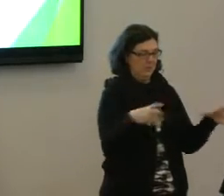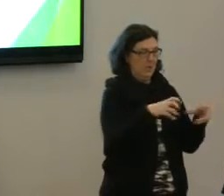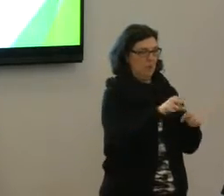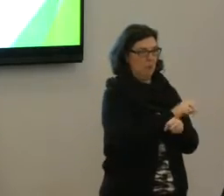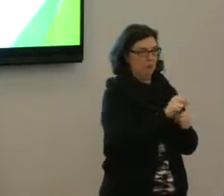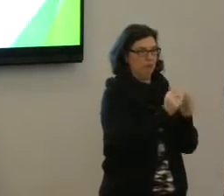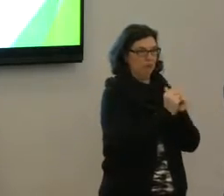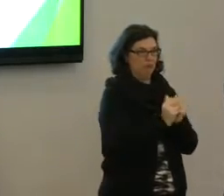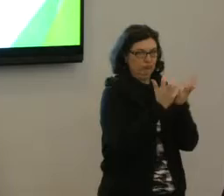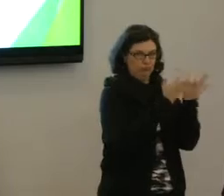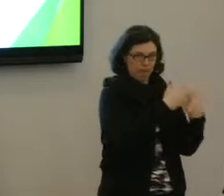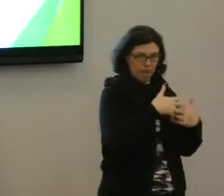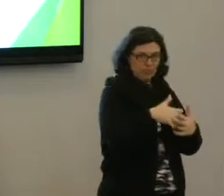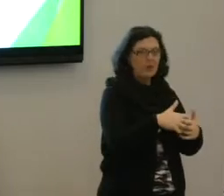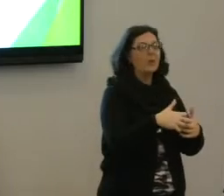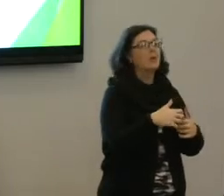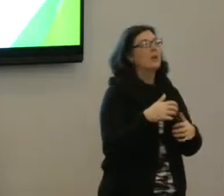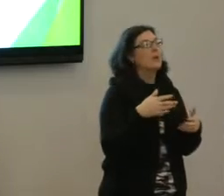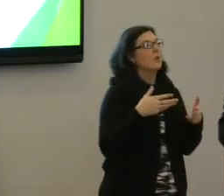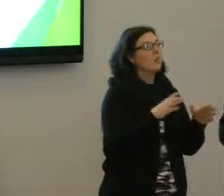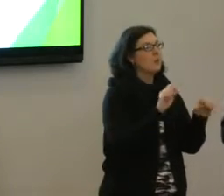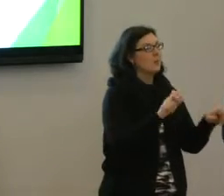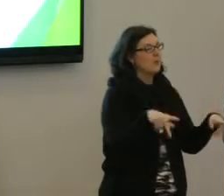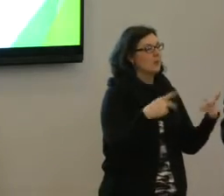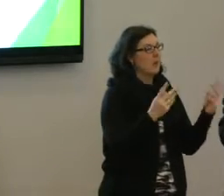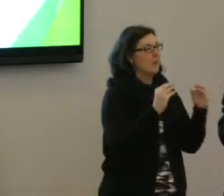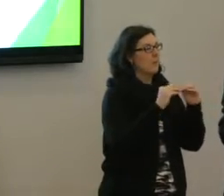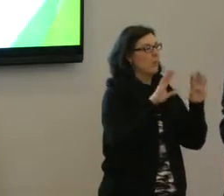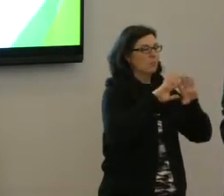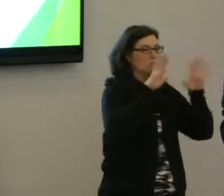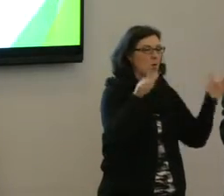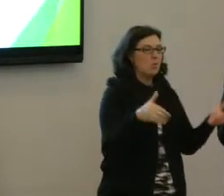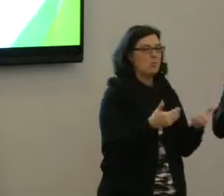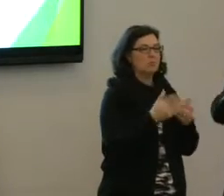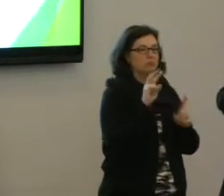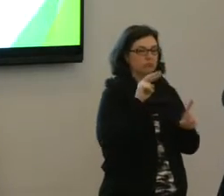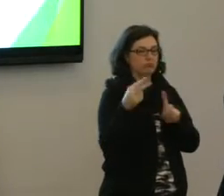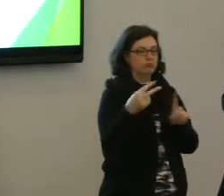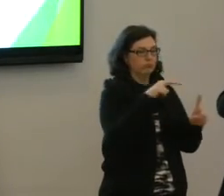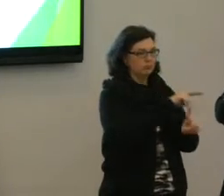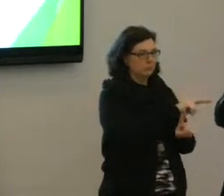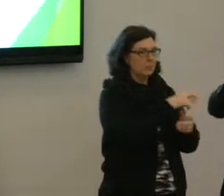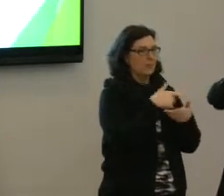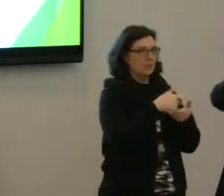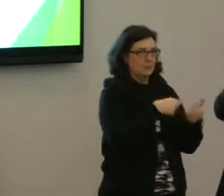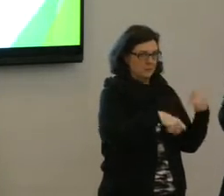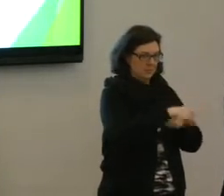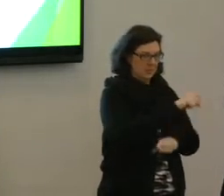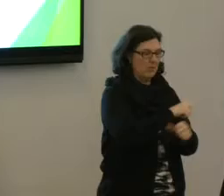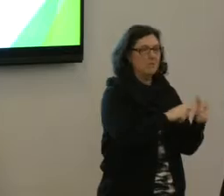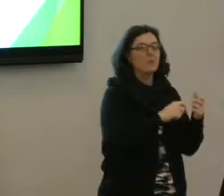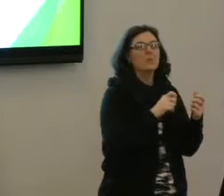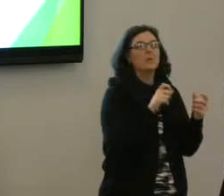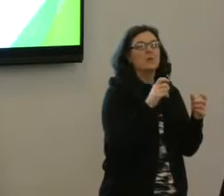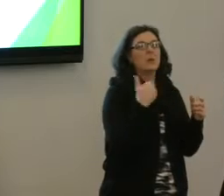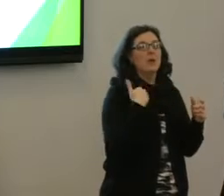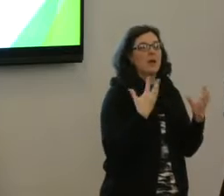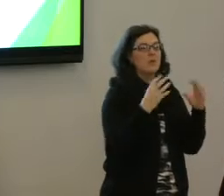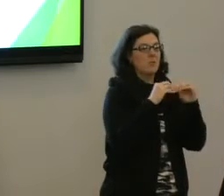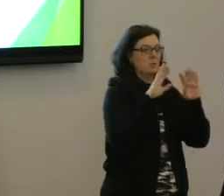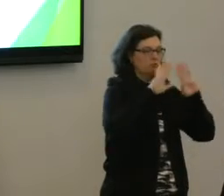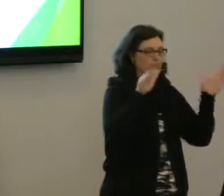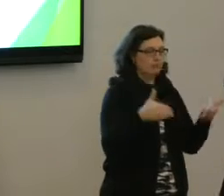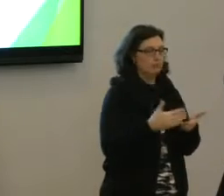in ways that provides a more holistic perspective and where you can have a more